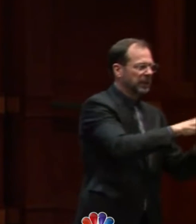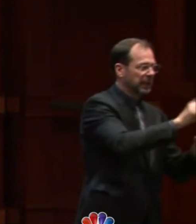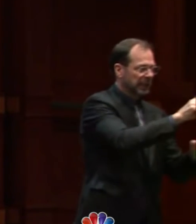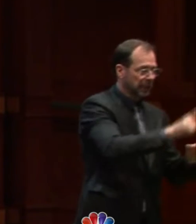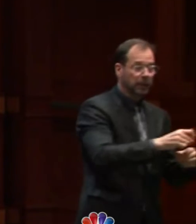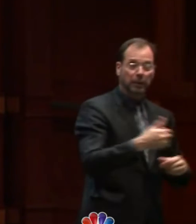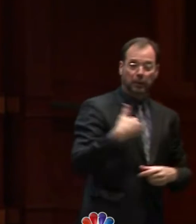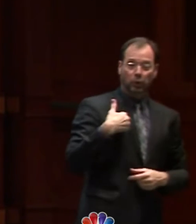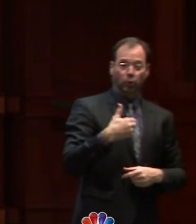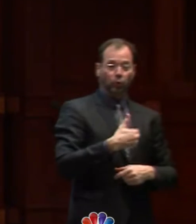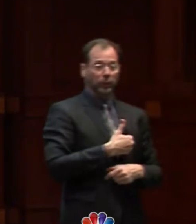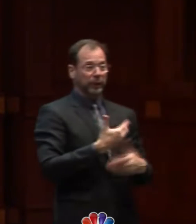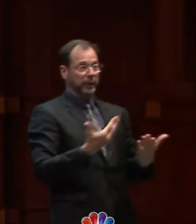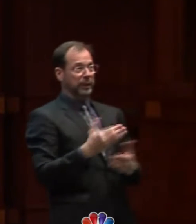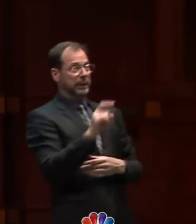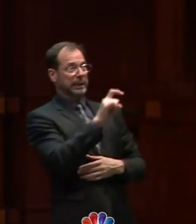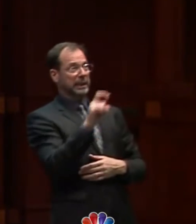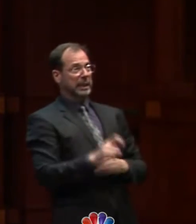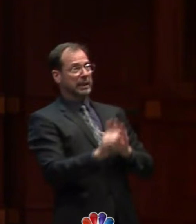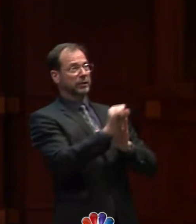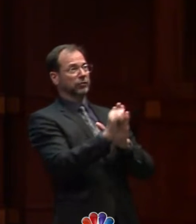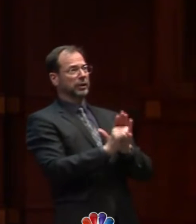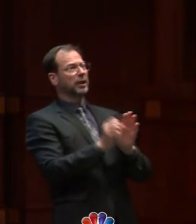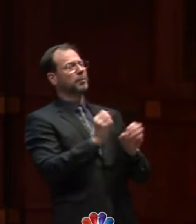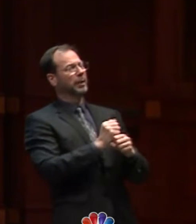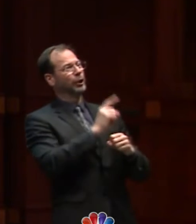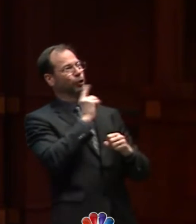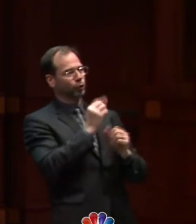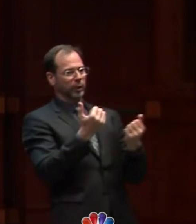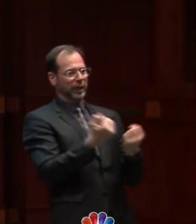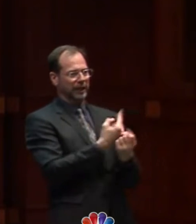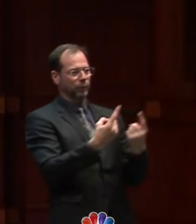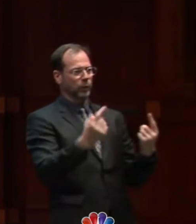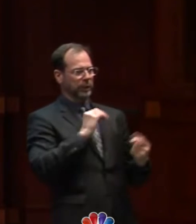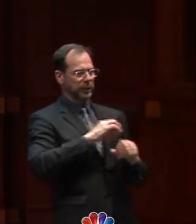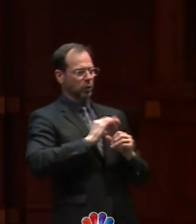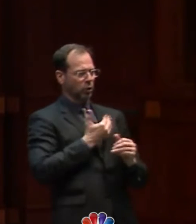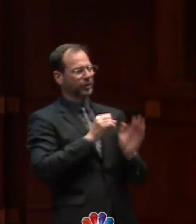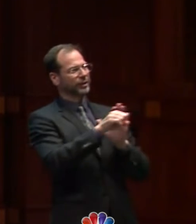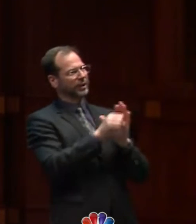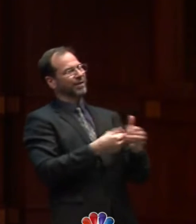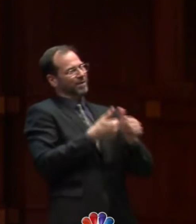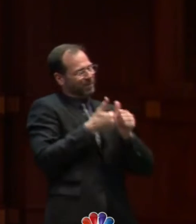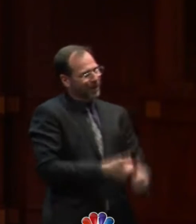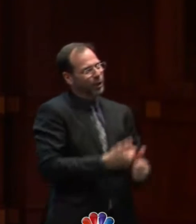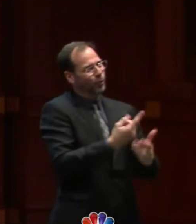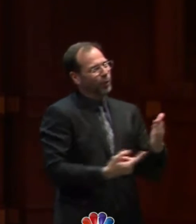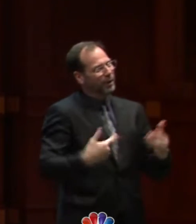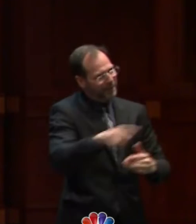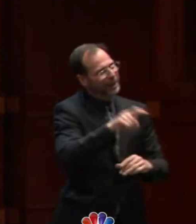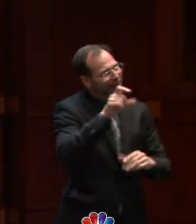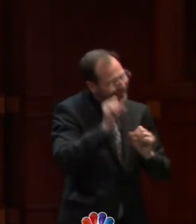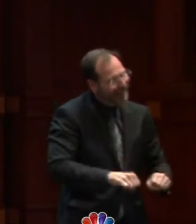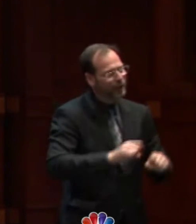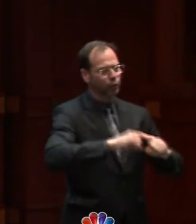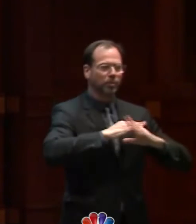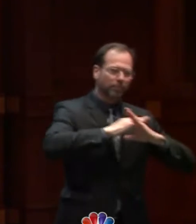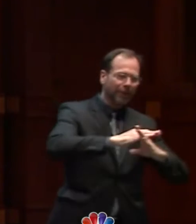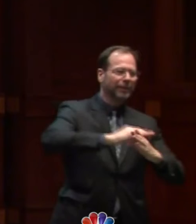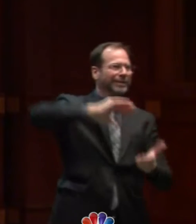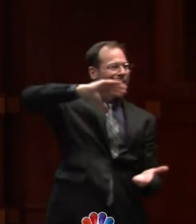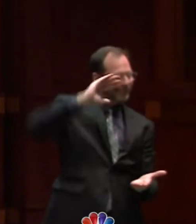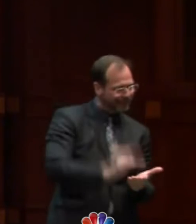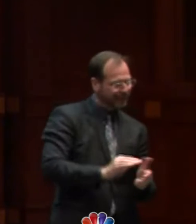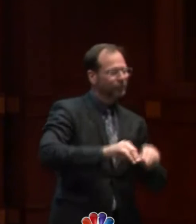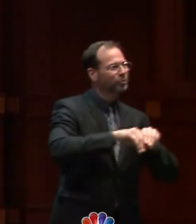we as a state must ensure that everybody in our state is doing everything we possibly can to slow the